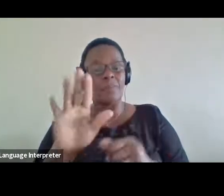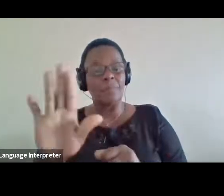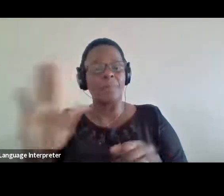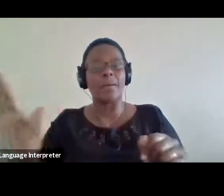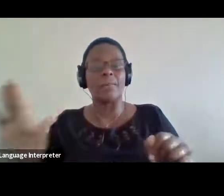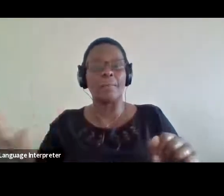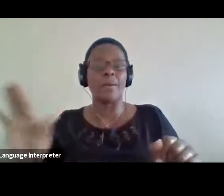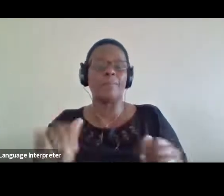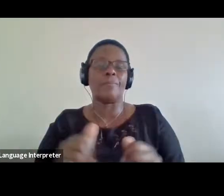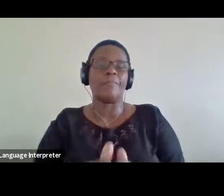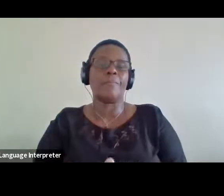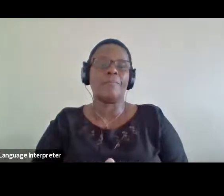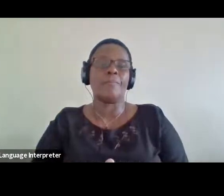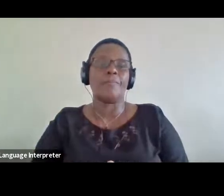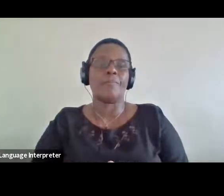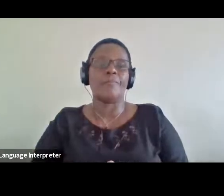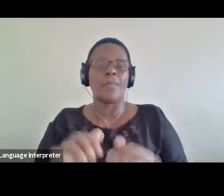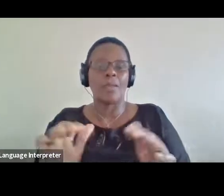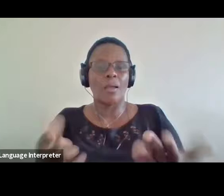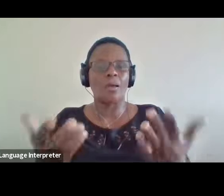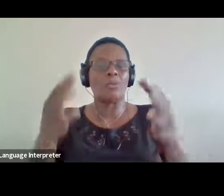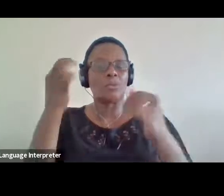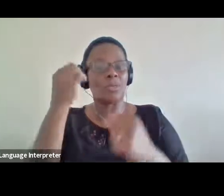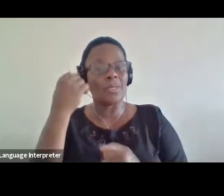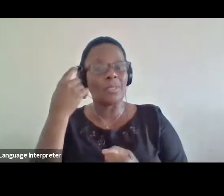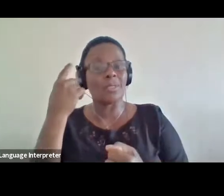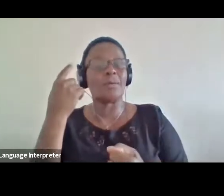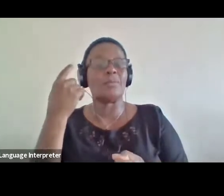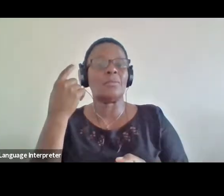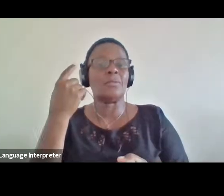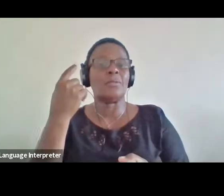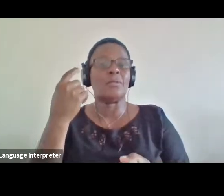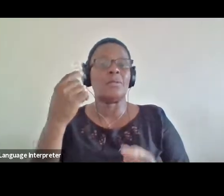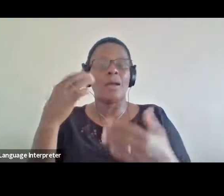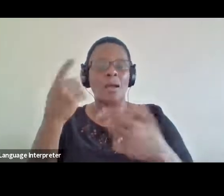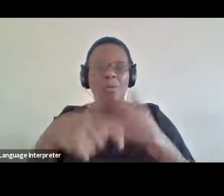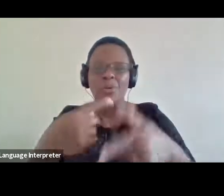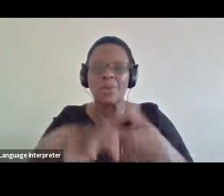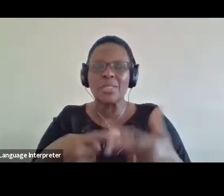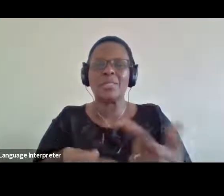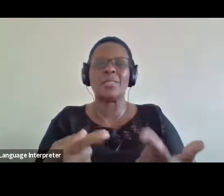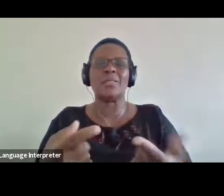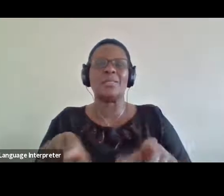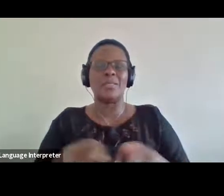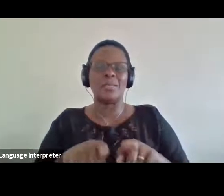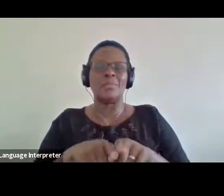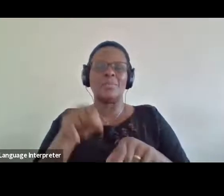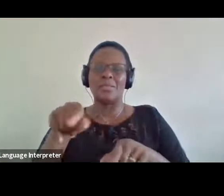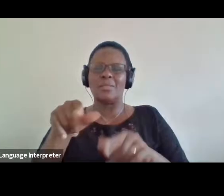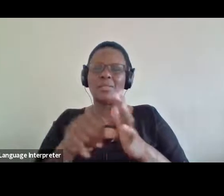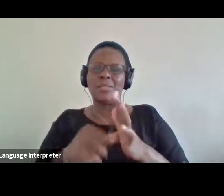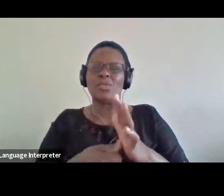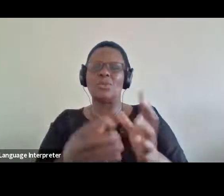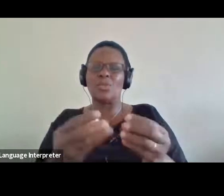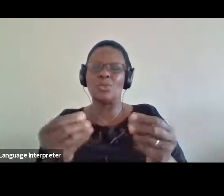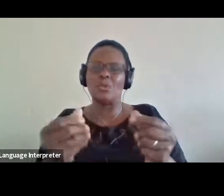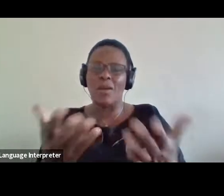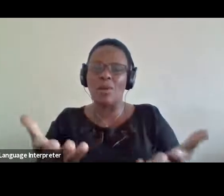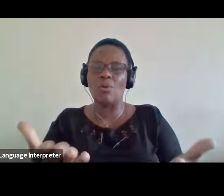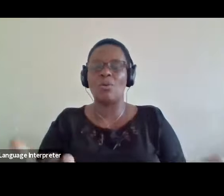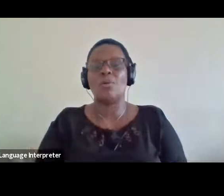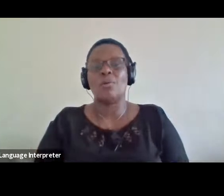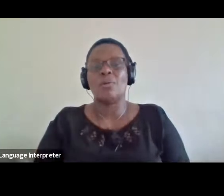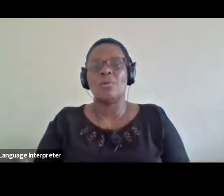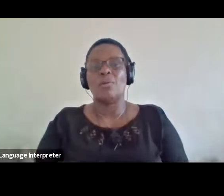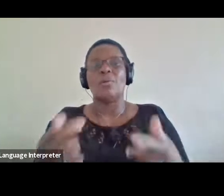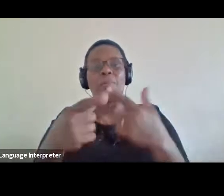obviously important to understand what they think and how they're proceeding to engage with this issue. But from there on, it's